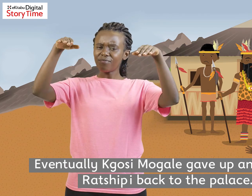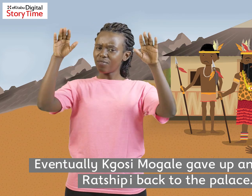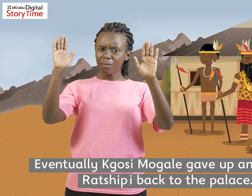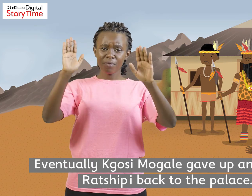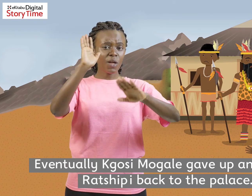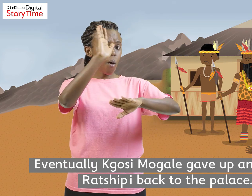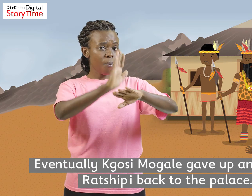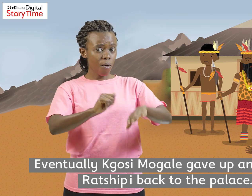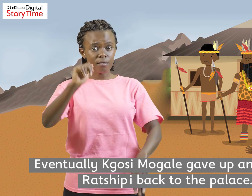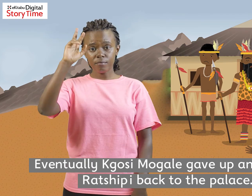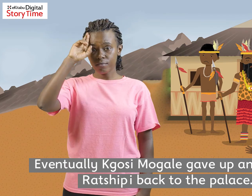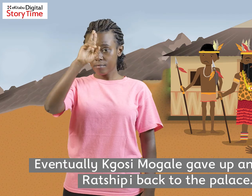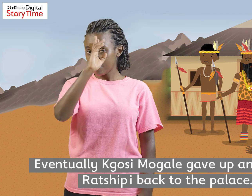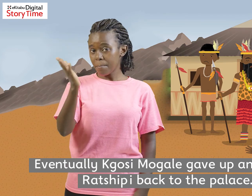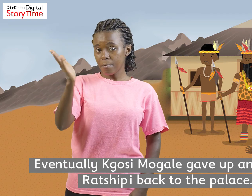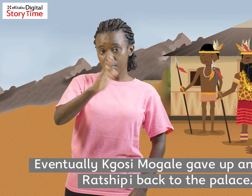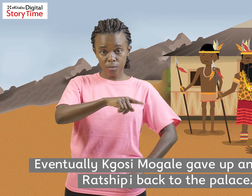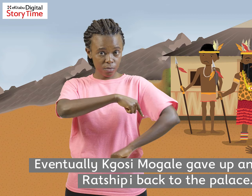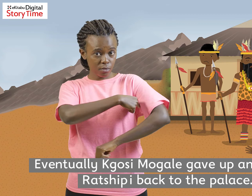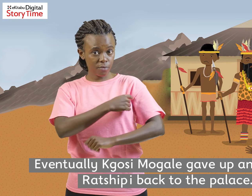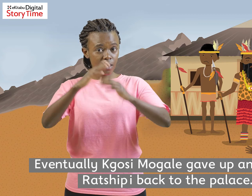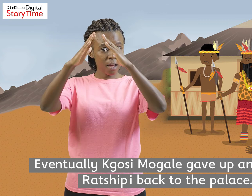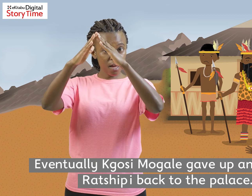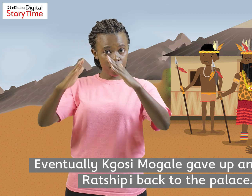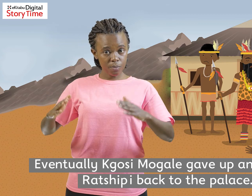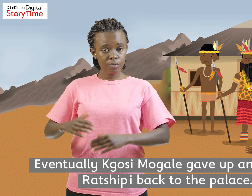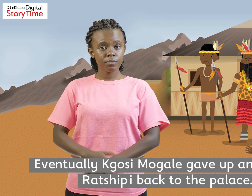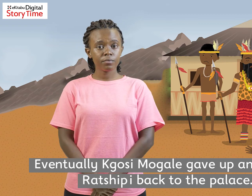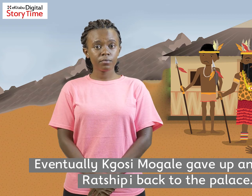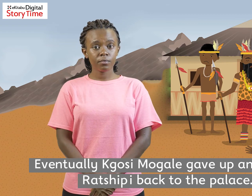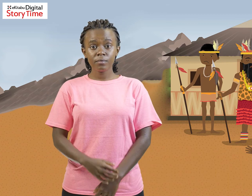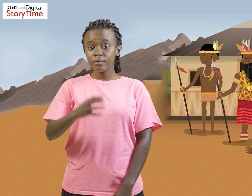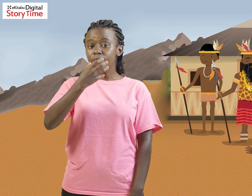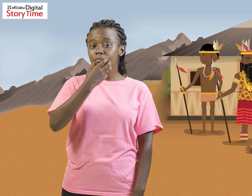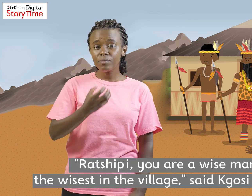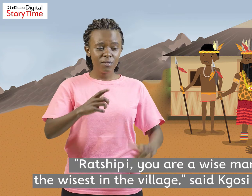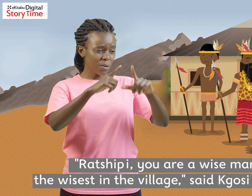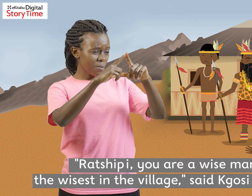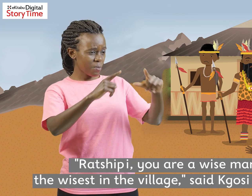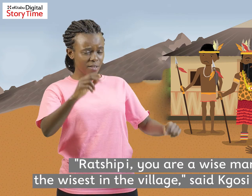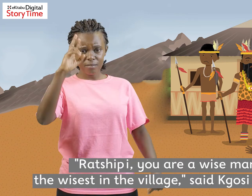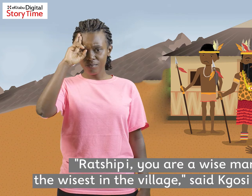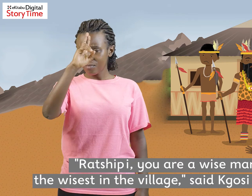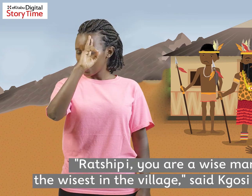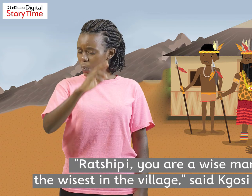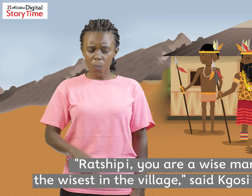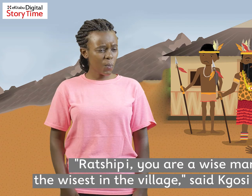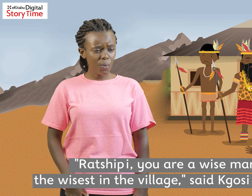Eventually, Gosi Mongale gave up and called Rachipi back to the palace. "Rachipi, you are a wise